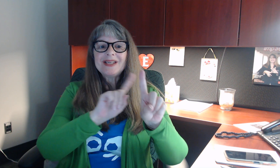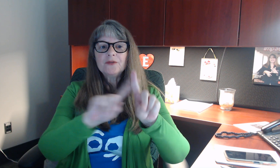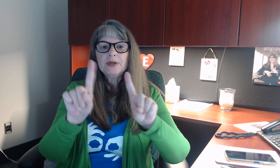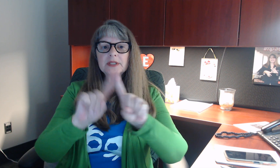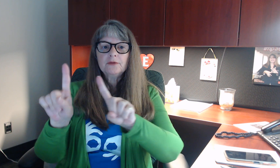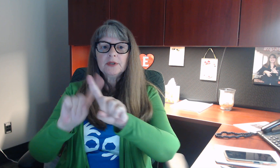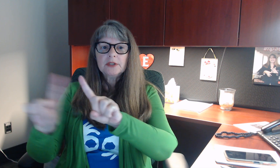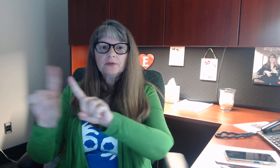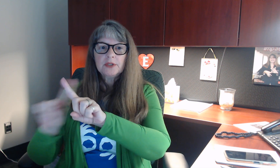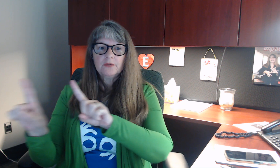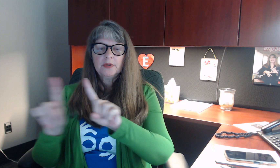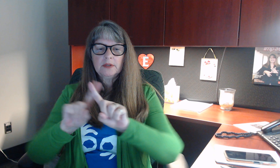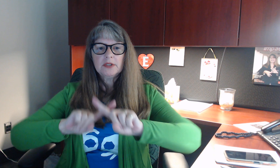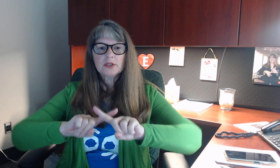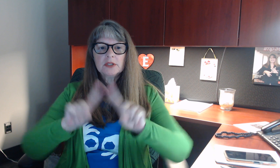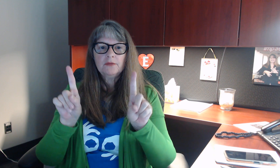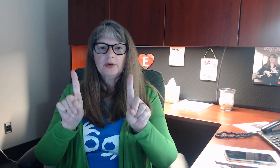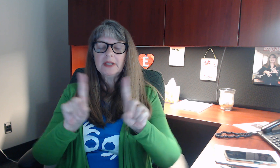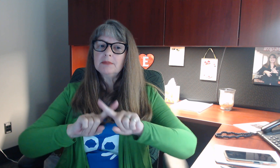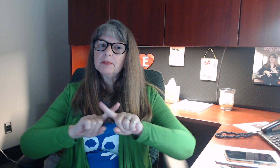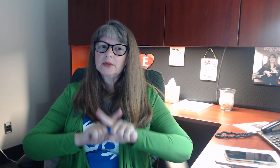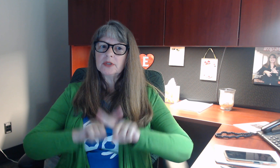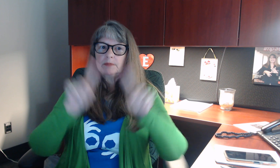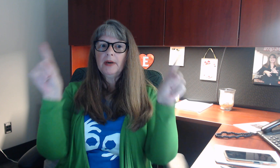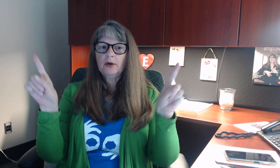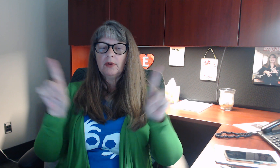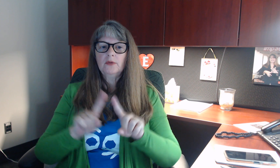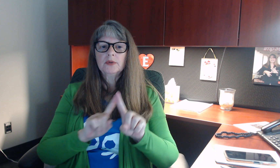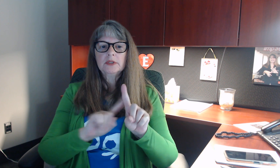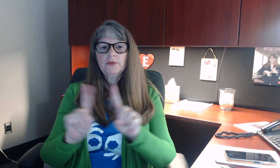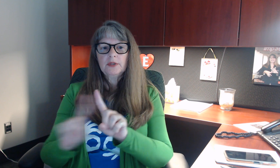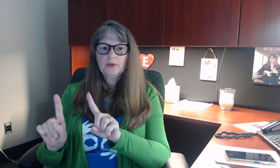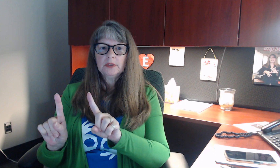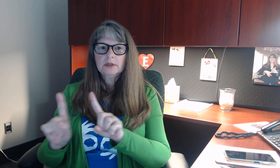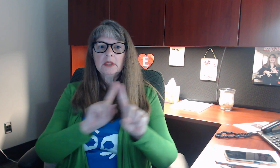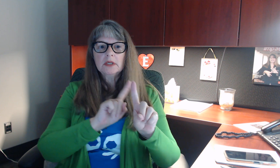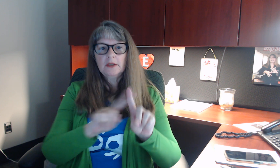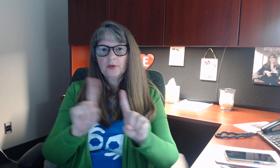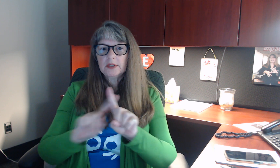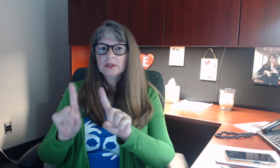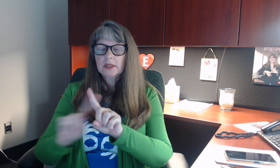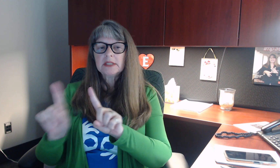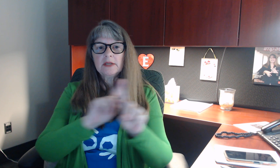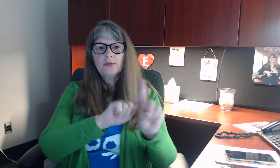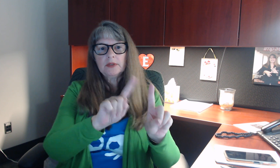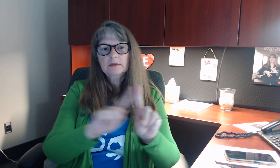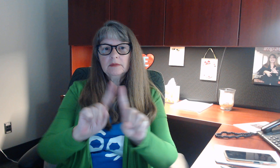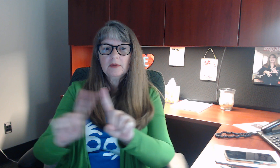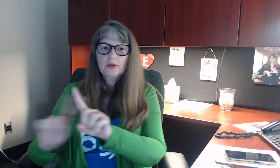different, different, different, different. This is different. Remember, this is but, however, different, different, different. It's different, different, different,